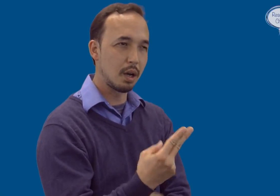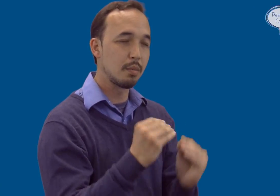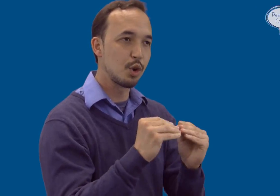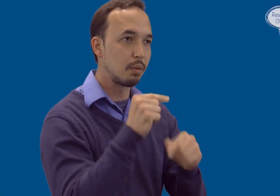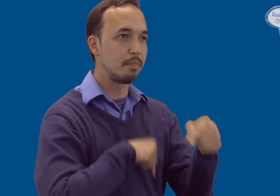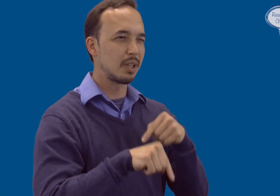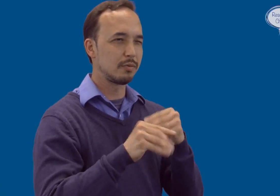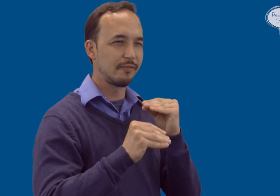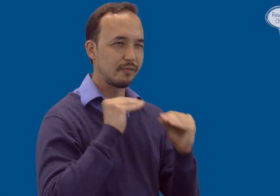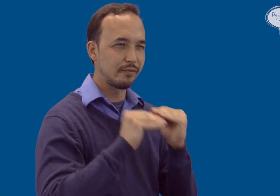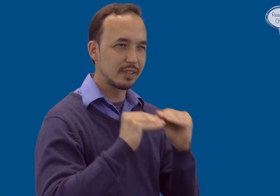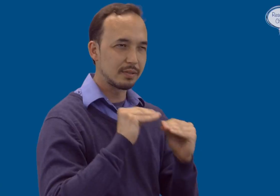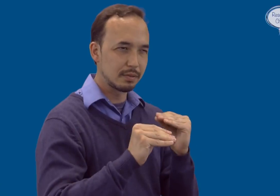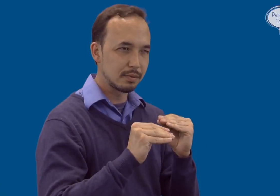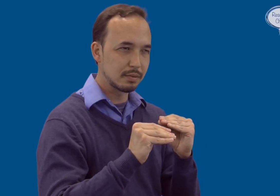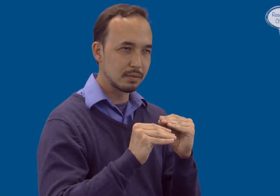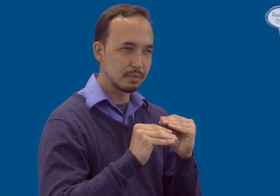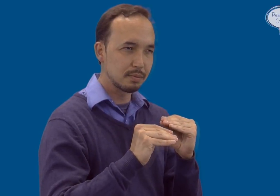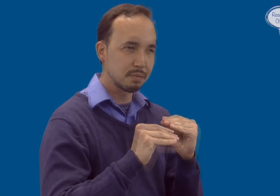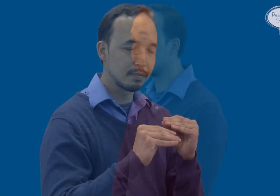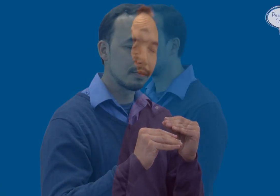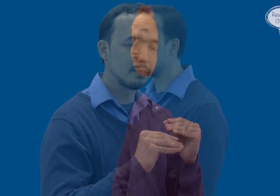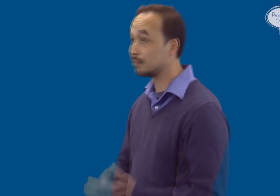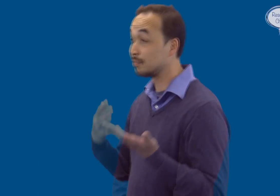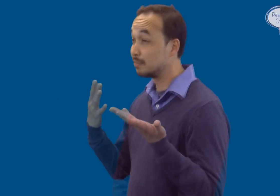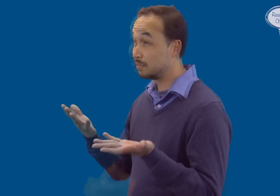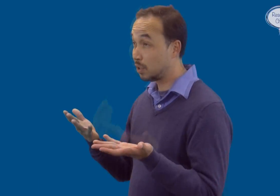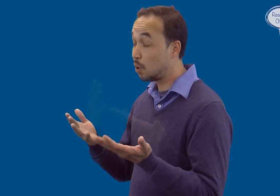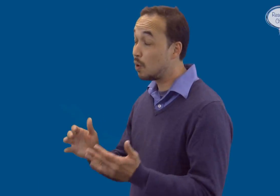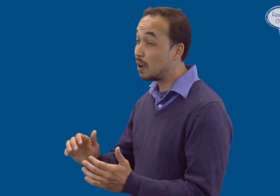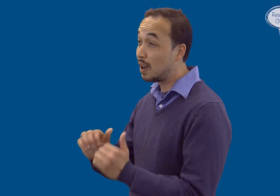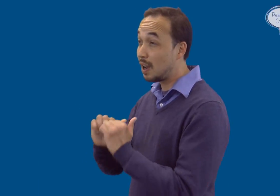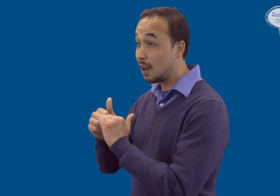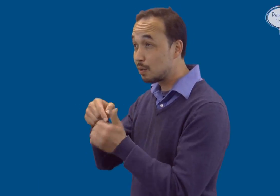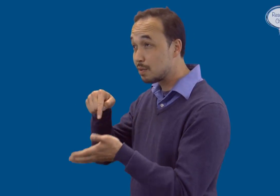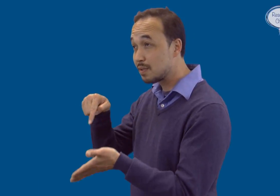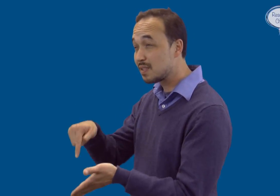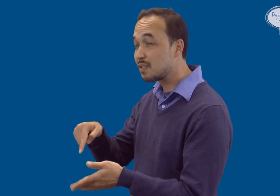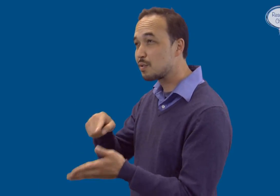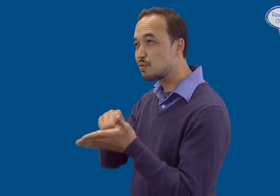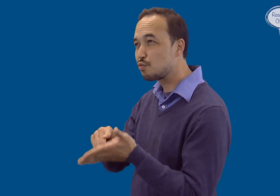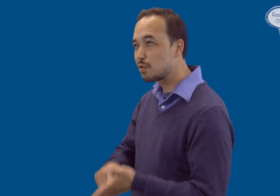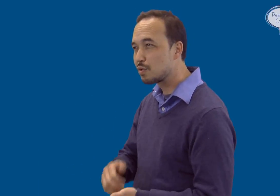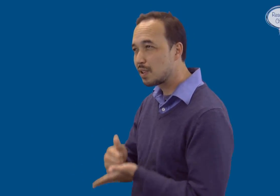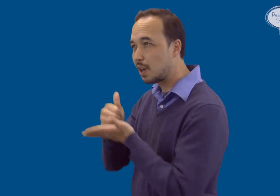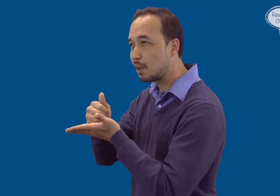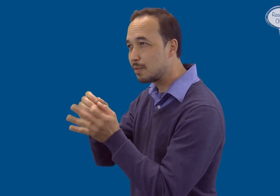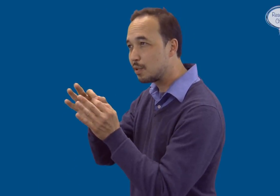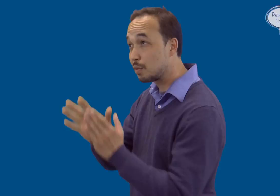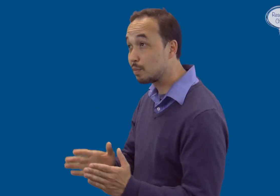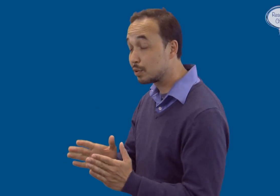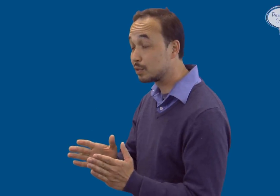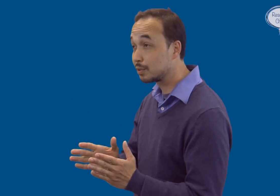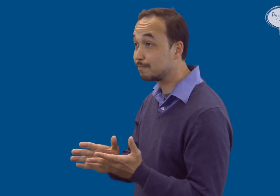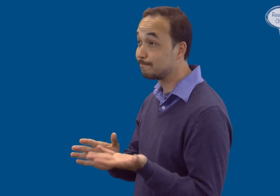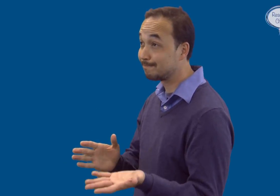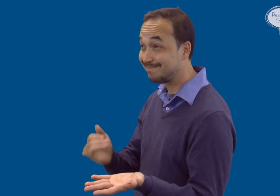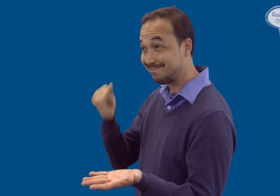more instances of and repairs. So, how can this research help interpreters?